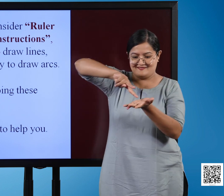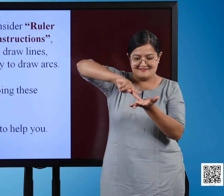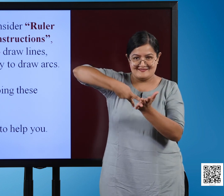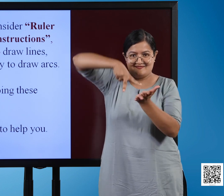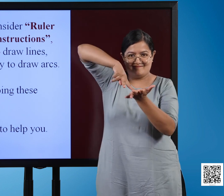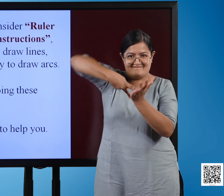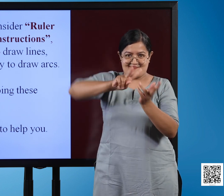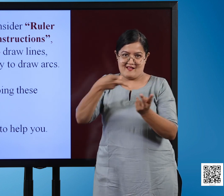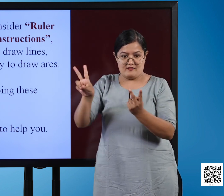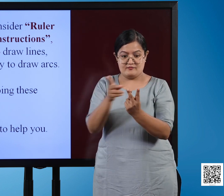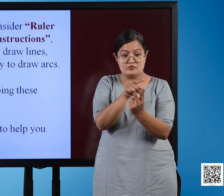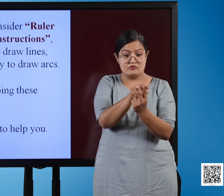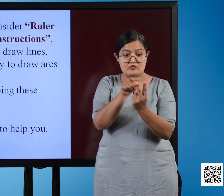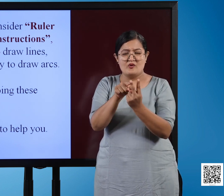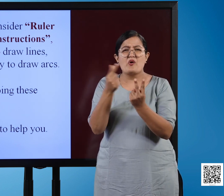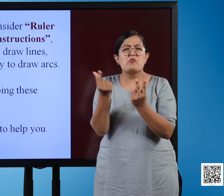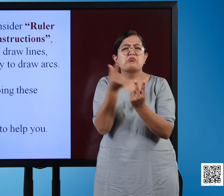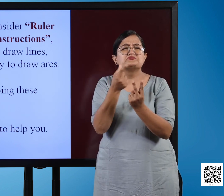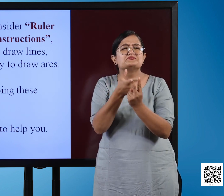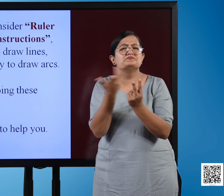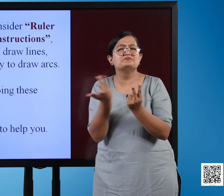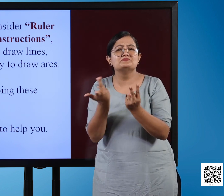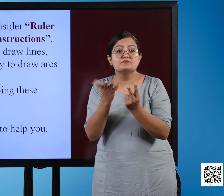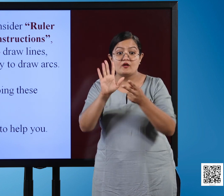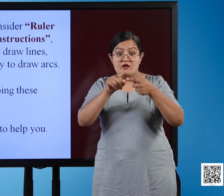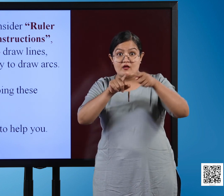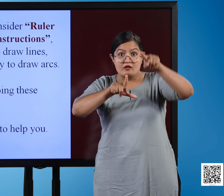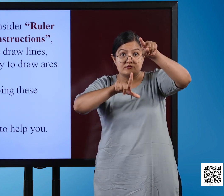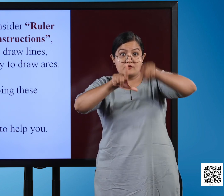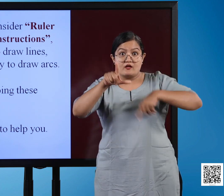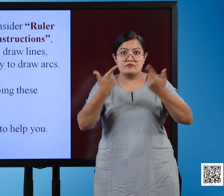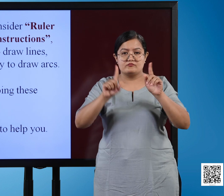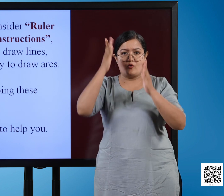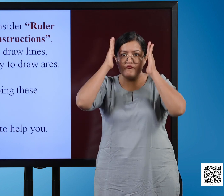draw lines and compasses only to draw arcs.